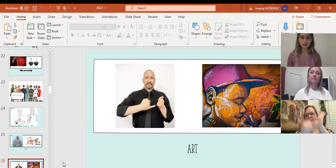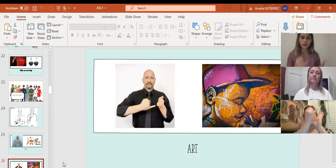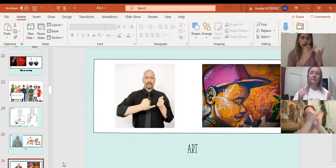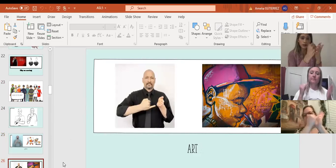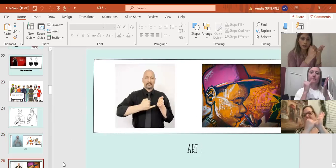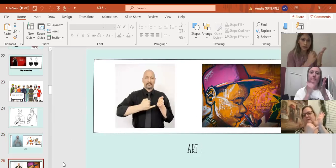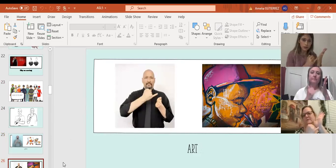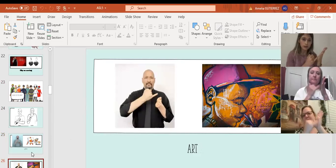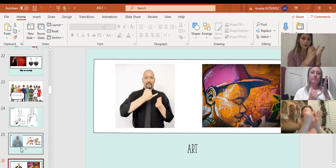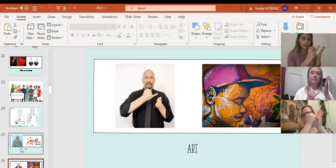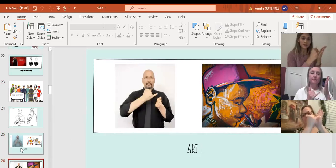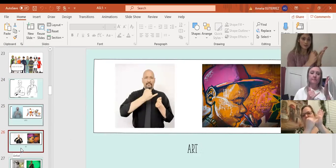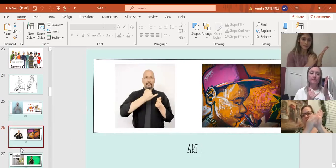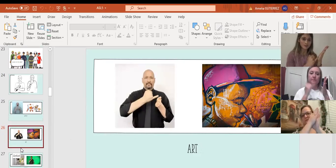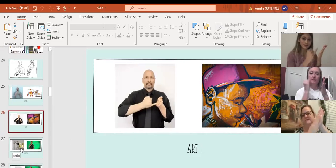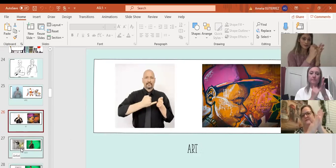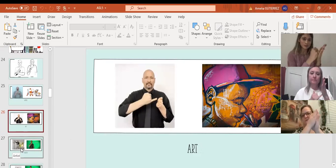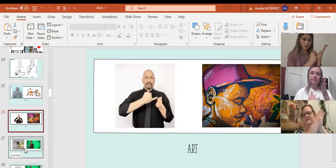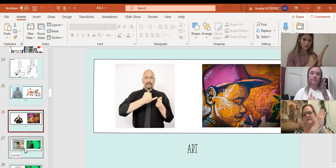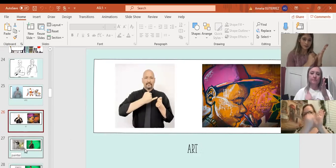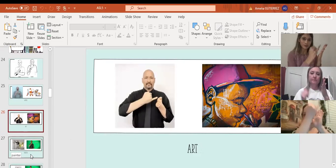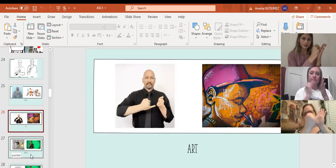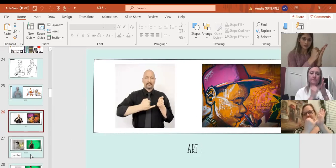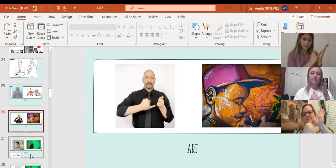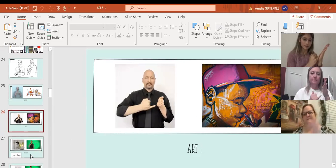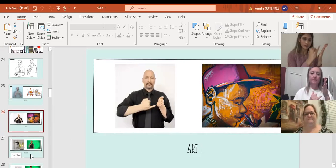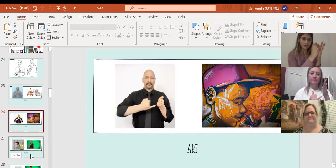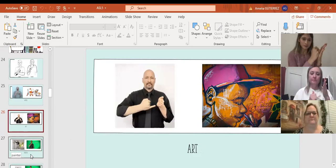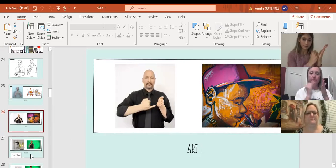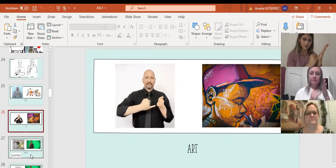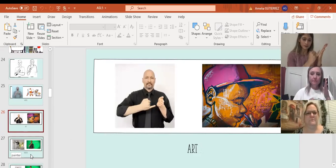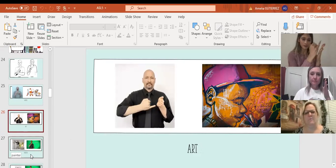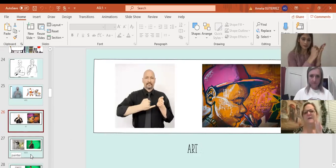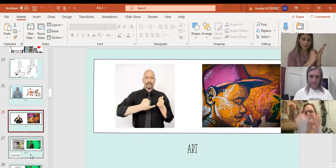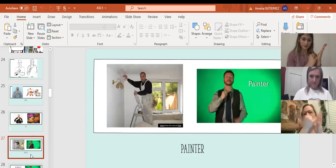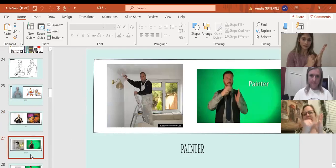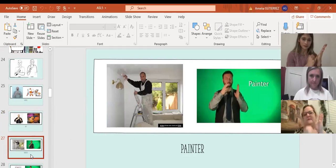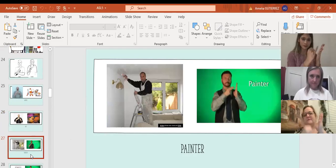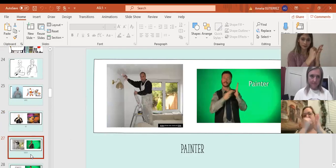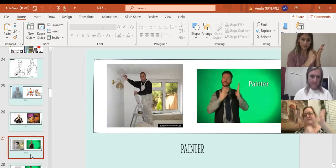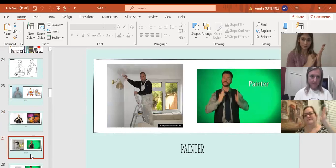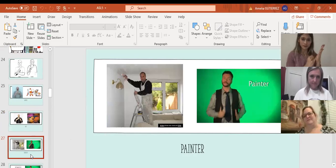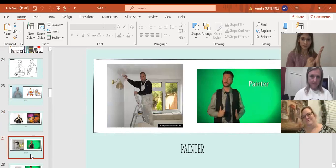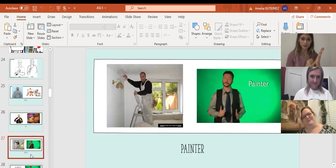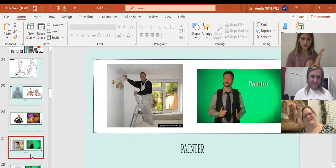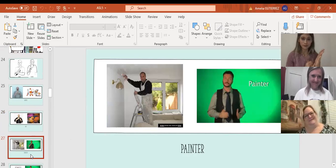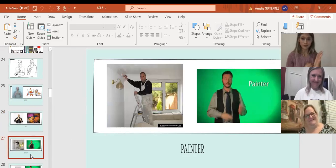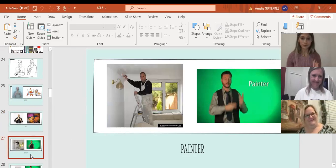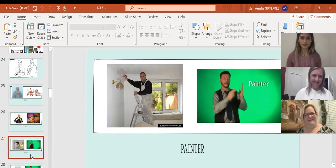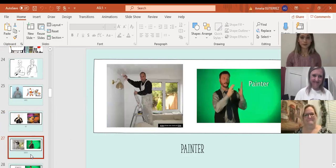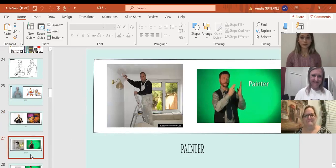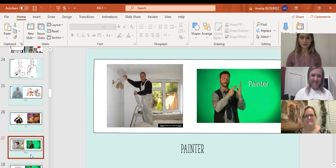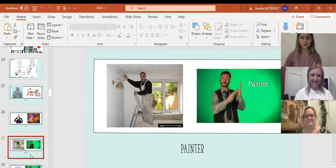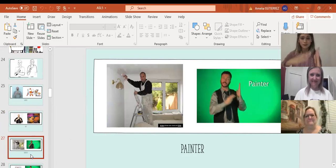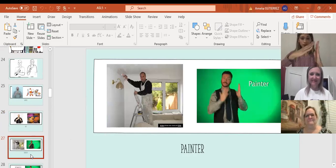And then art, like you're drawing, like this is a easel and you're drawing. I mean an easel, a canvas that you're drawing on it,